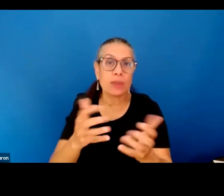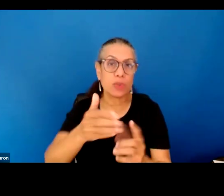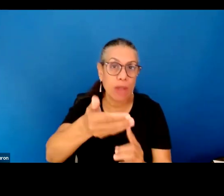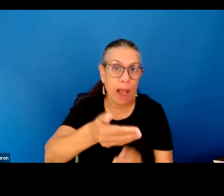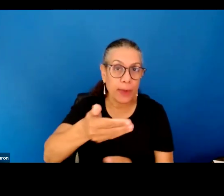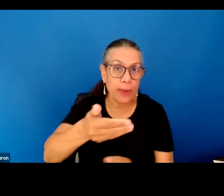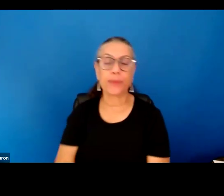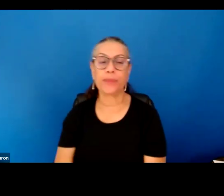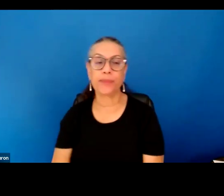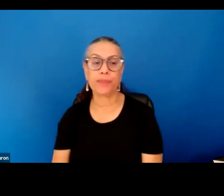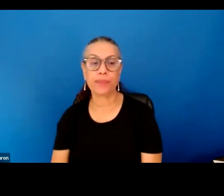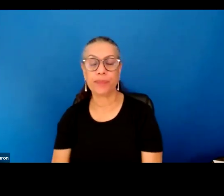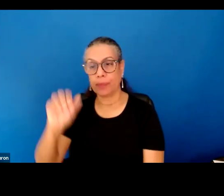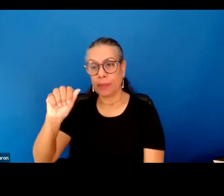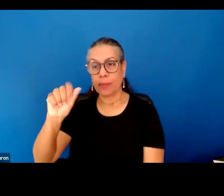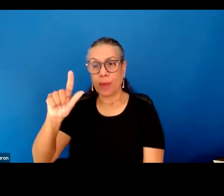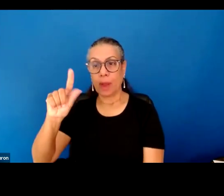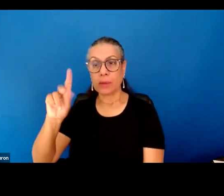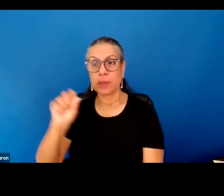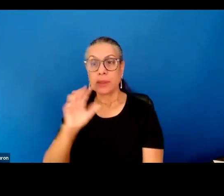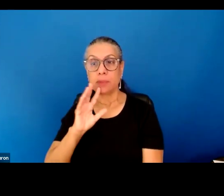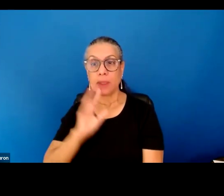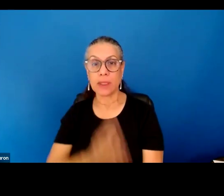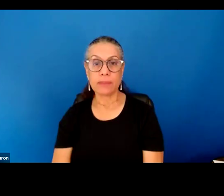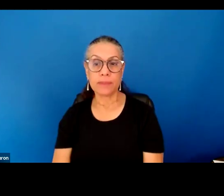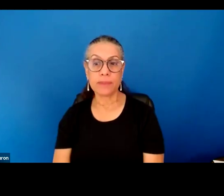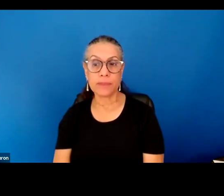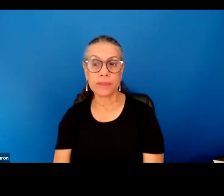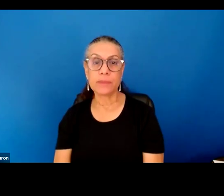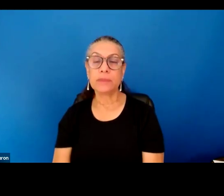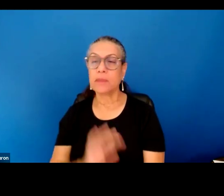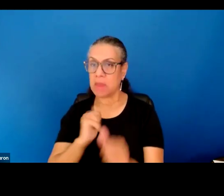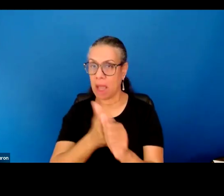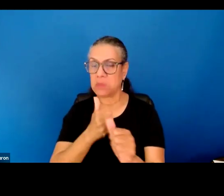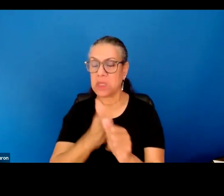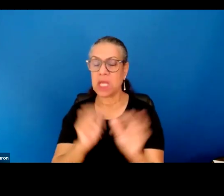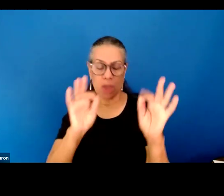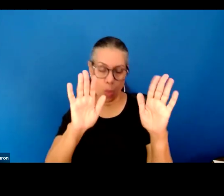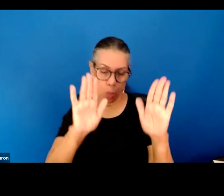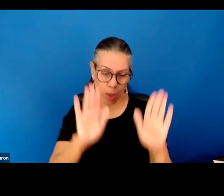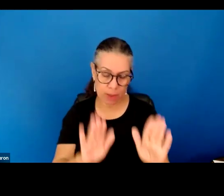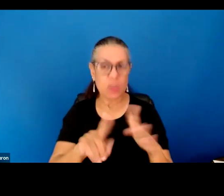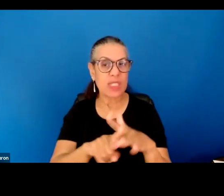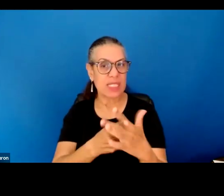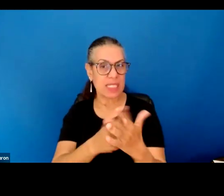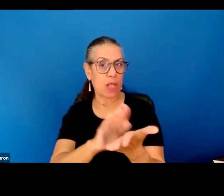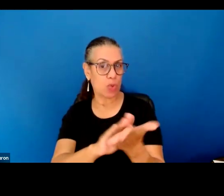And certainly, I think the updates are great to certainly start off the